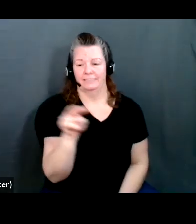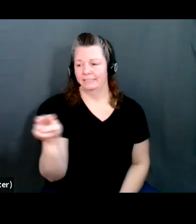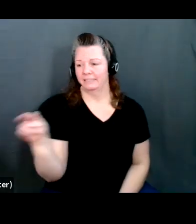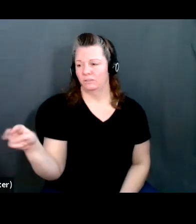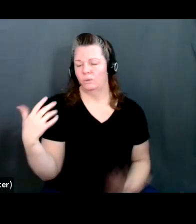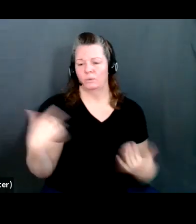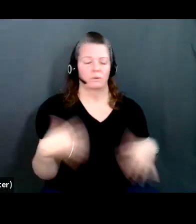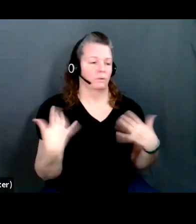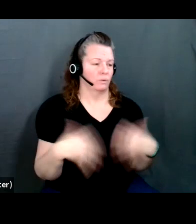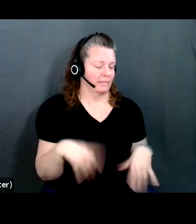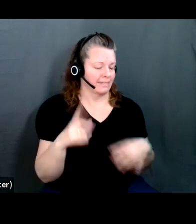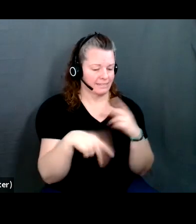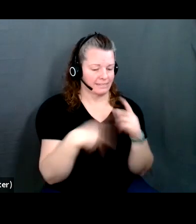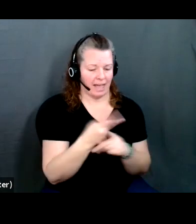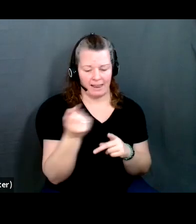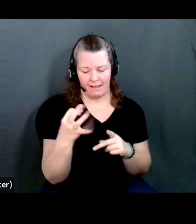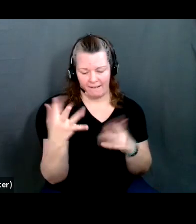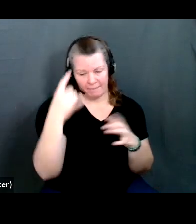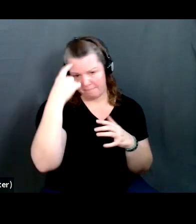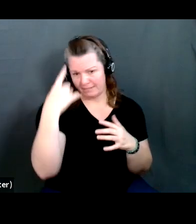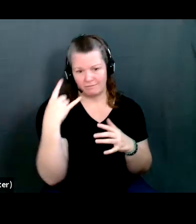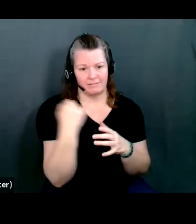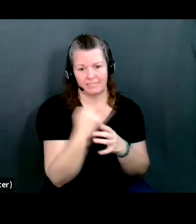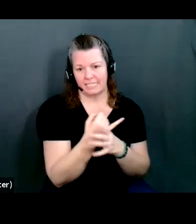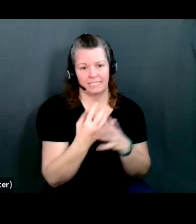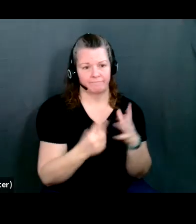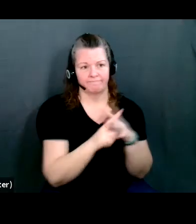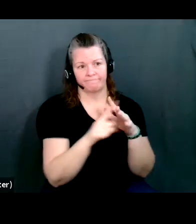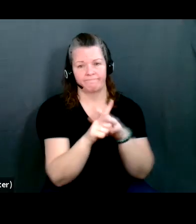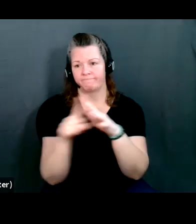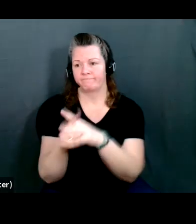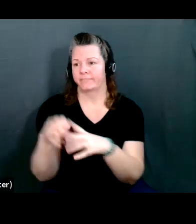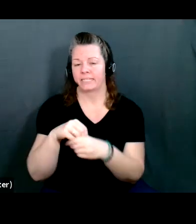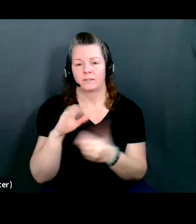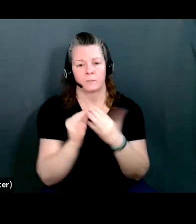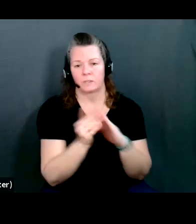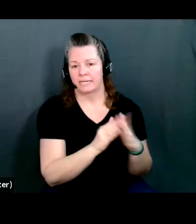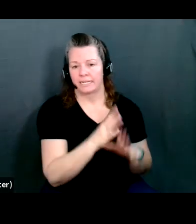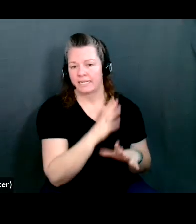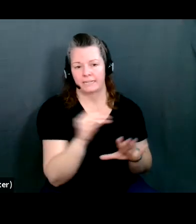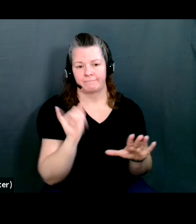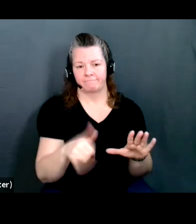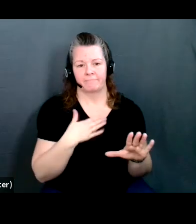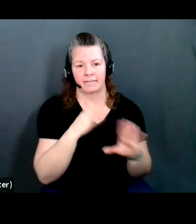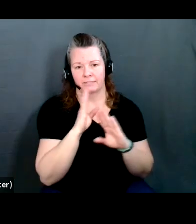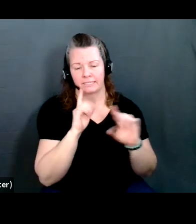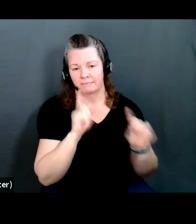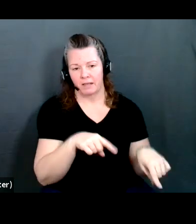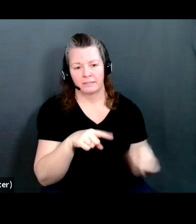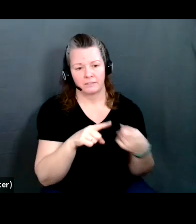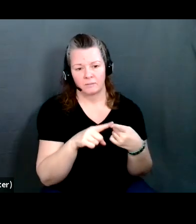of mental illnesses popping up in our community. And so these are my responses to